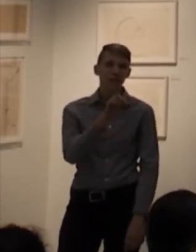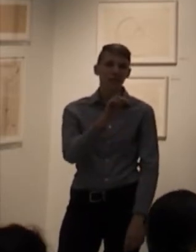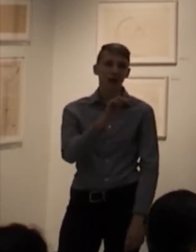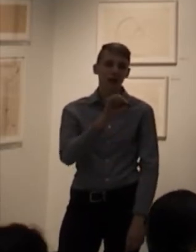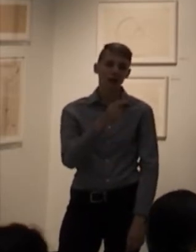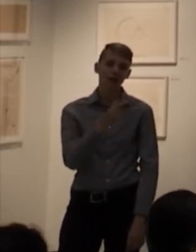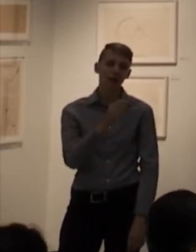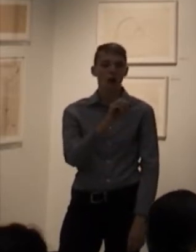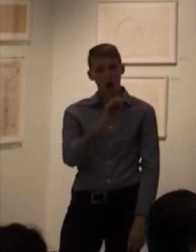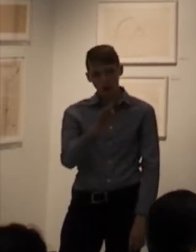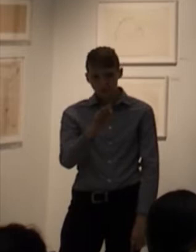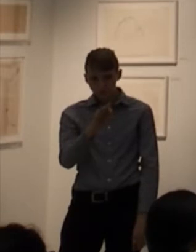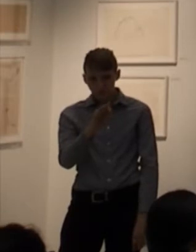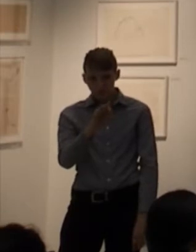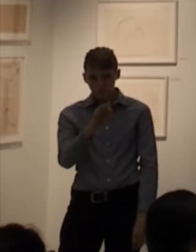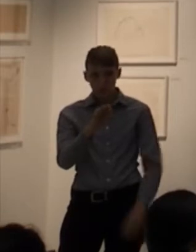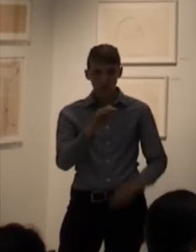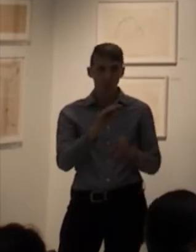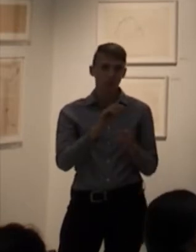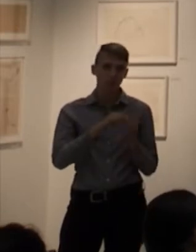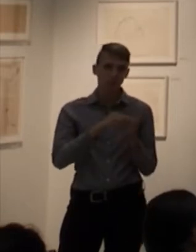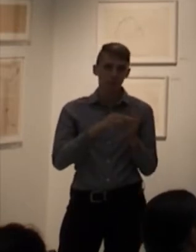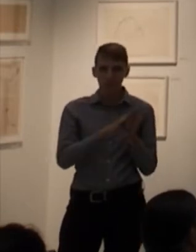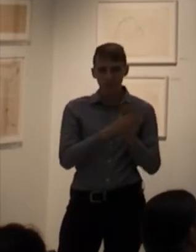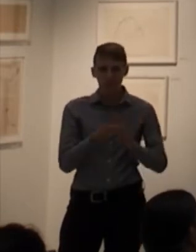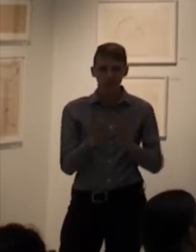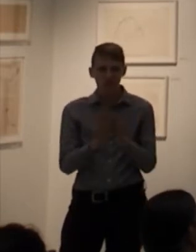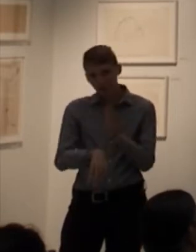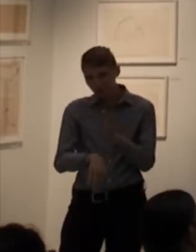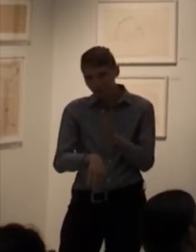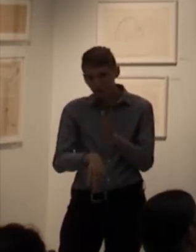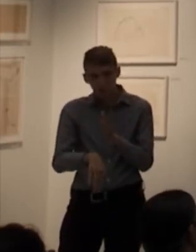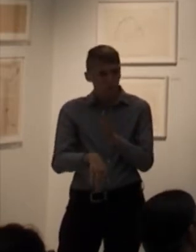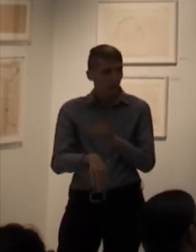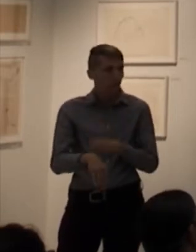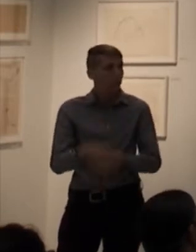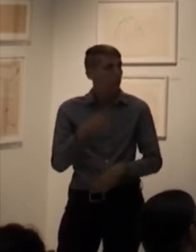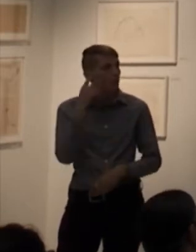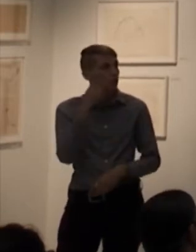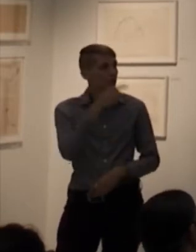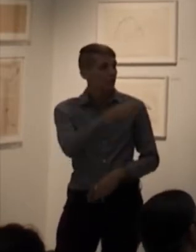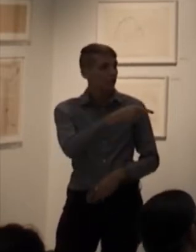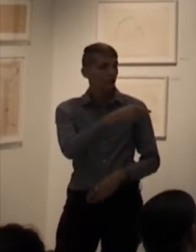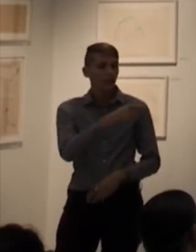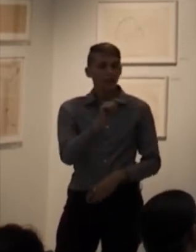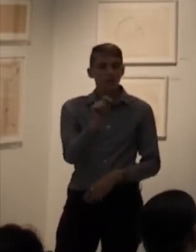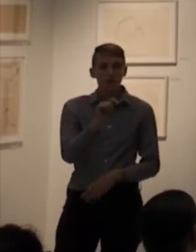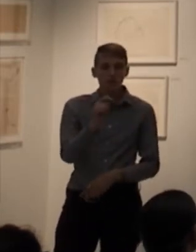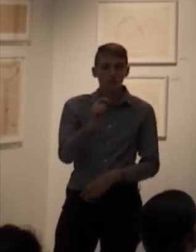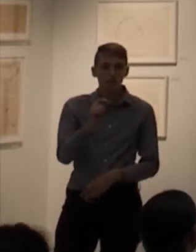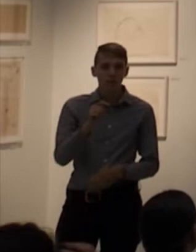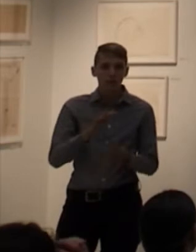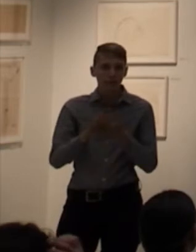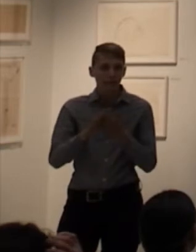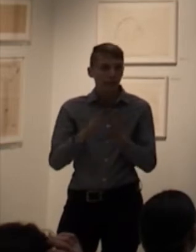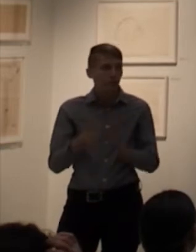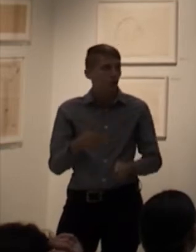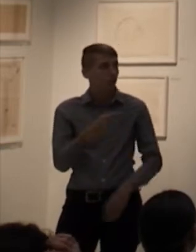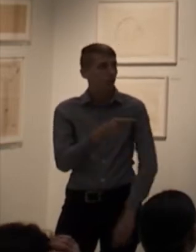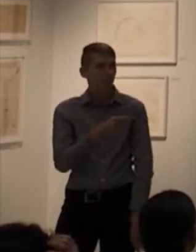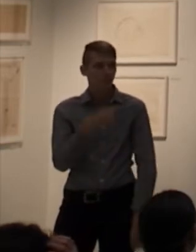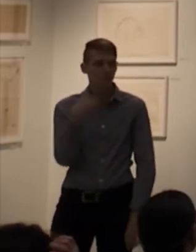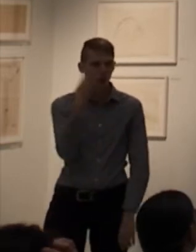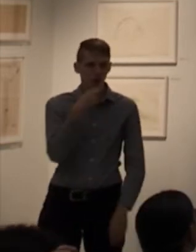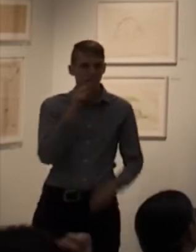for example, you see the toilet brush that Philippe Starck designed for us, obviously looking very, very different than, let's say,